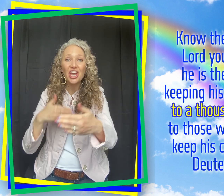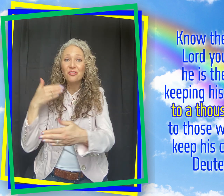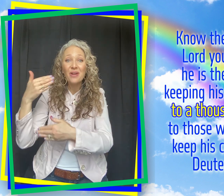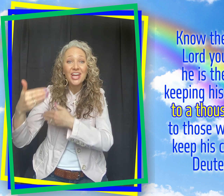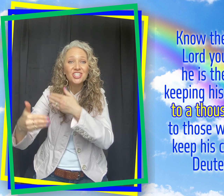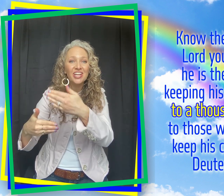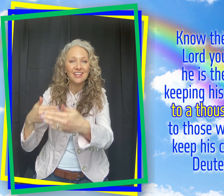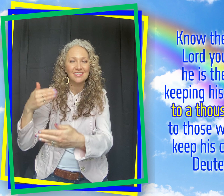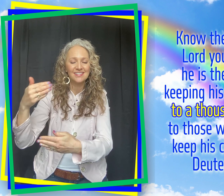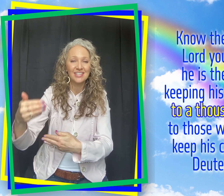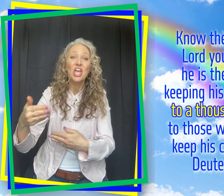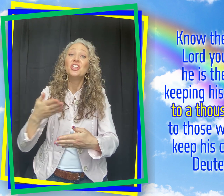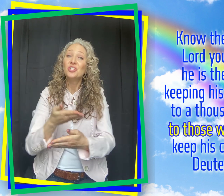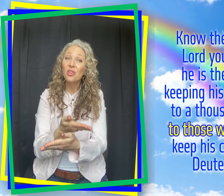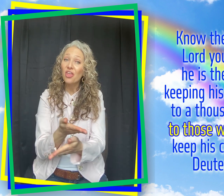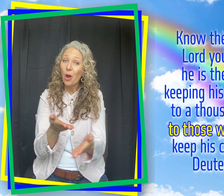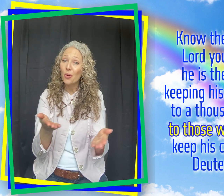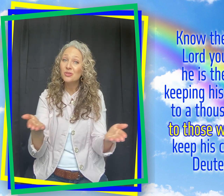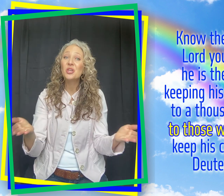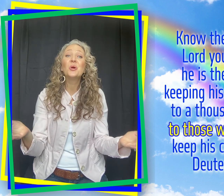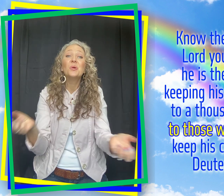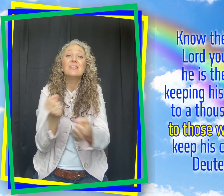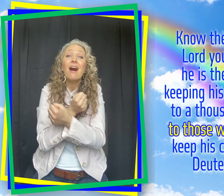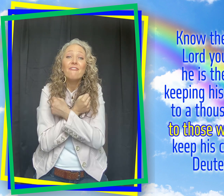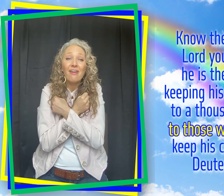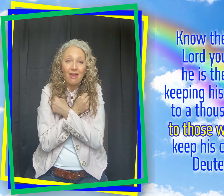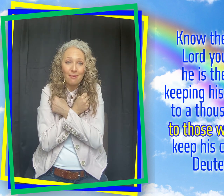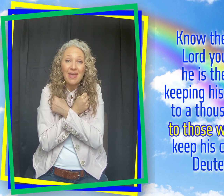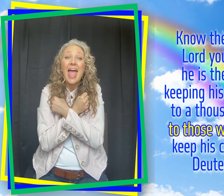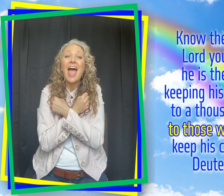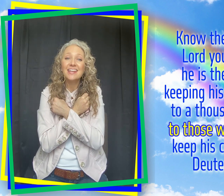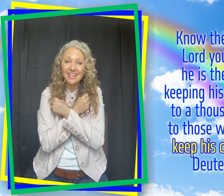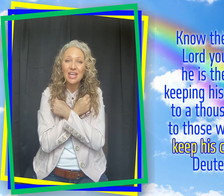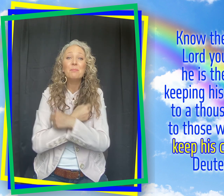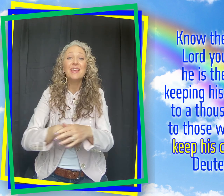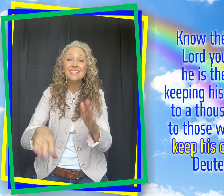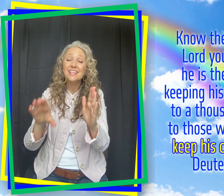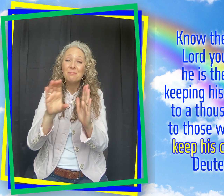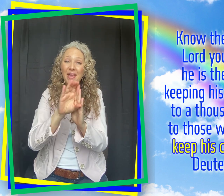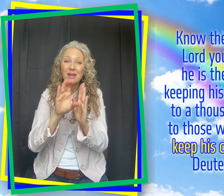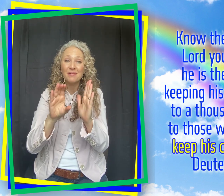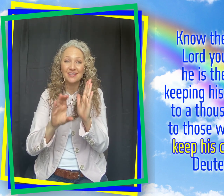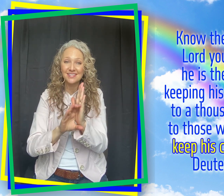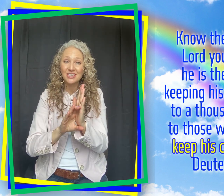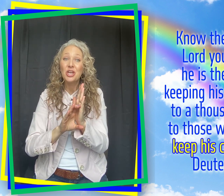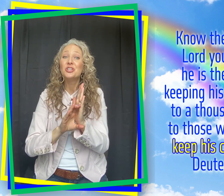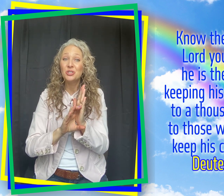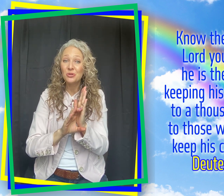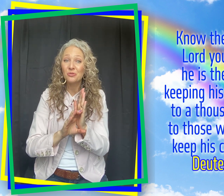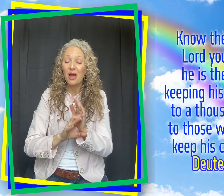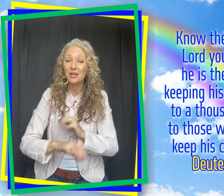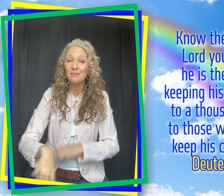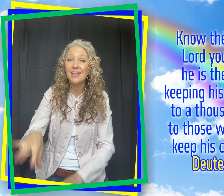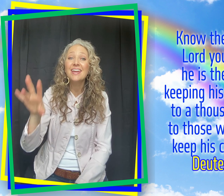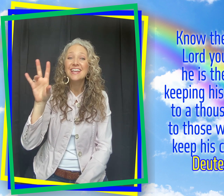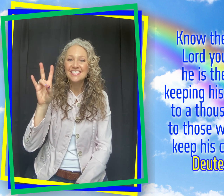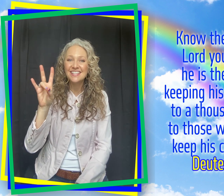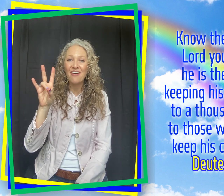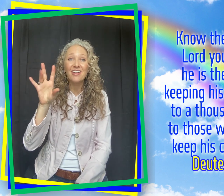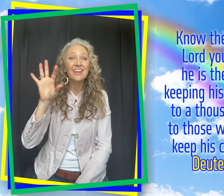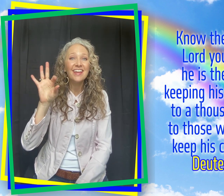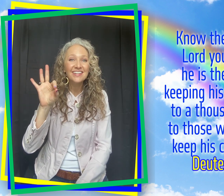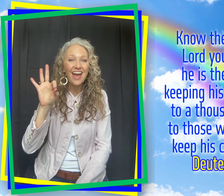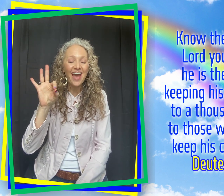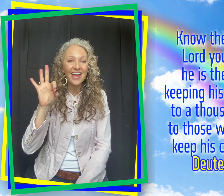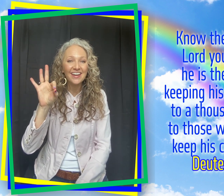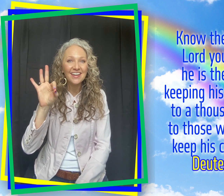1,000 generations, to those who love him and keep his commandments. Deuteronomy